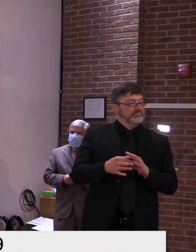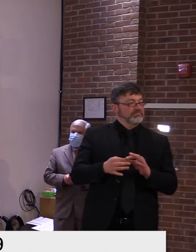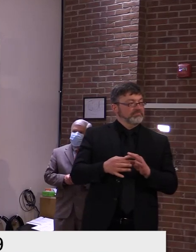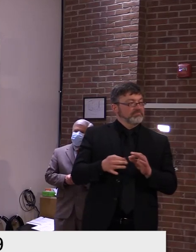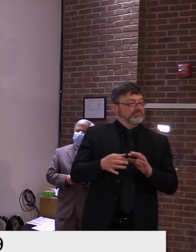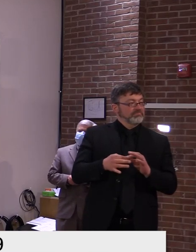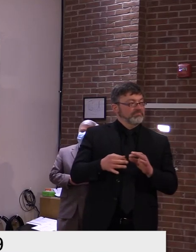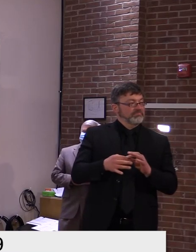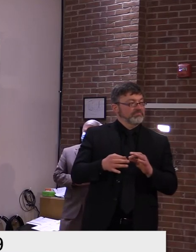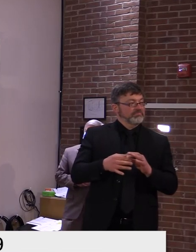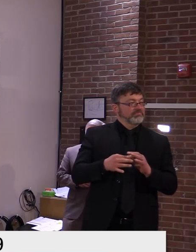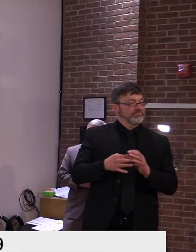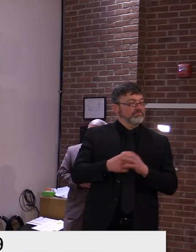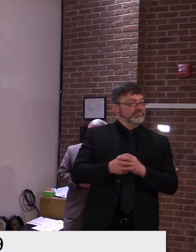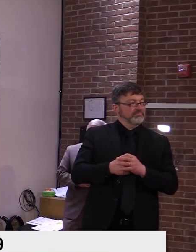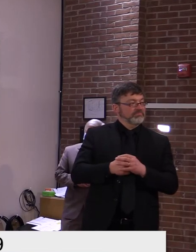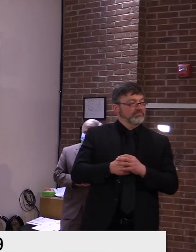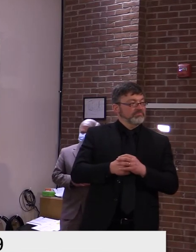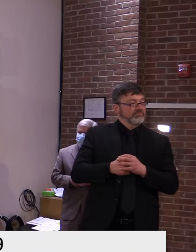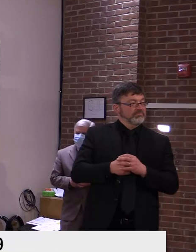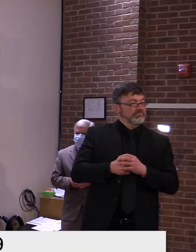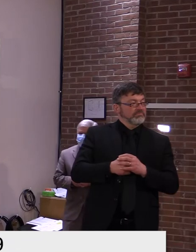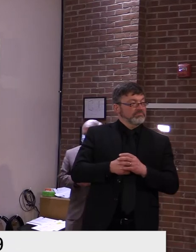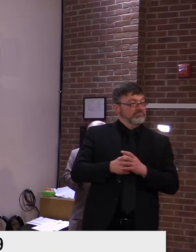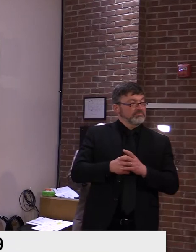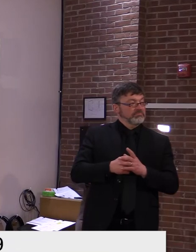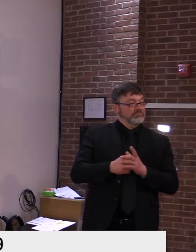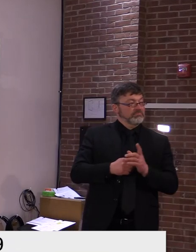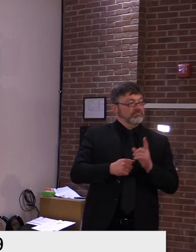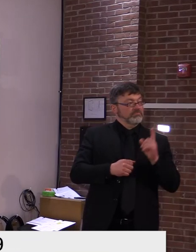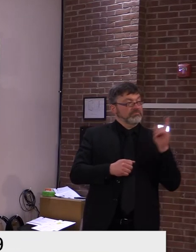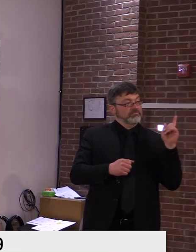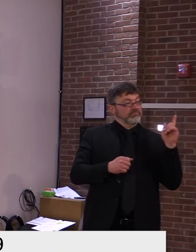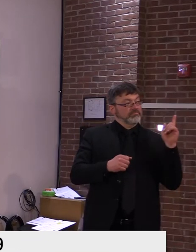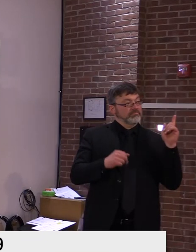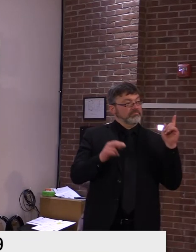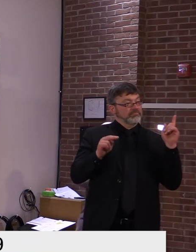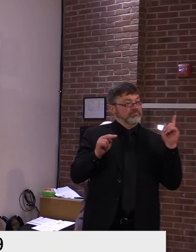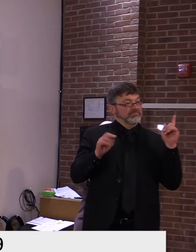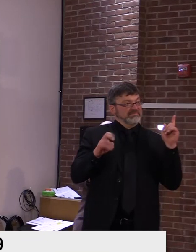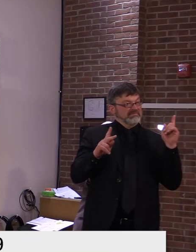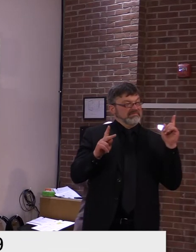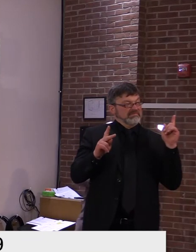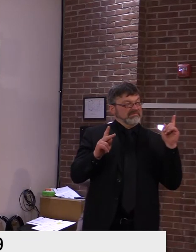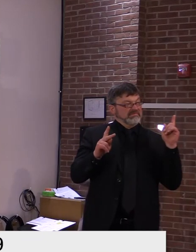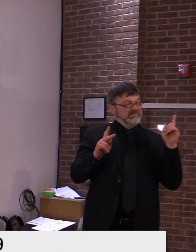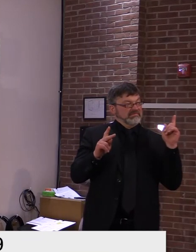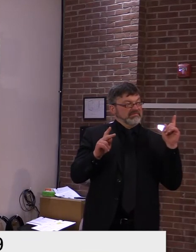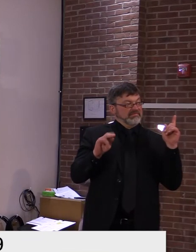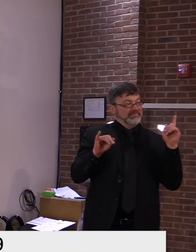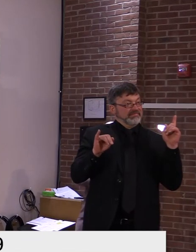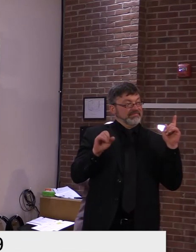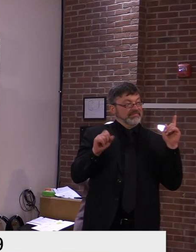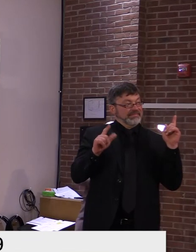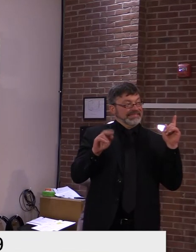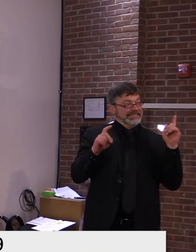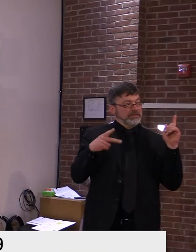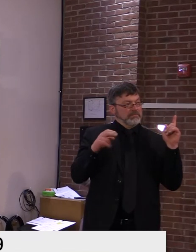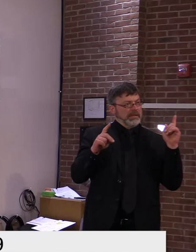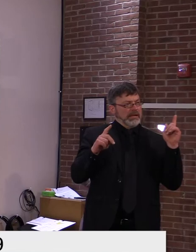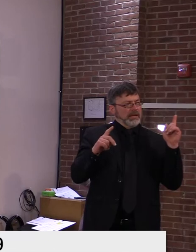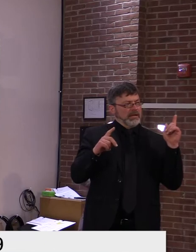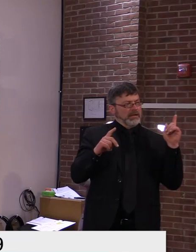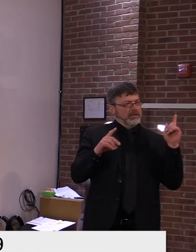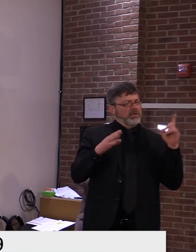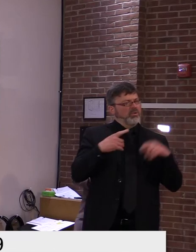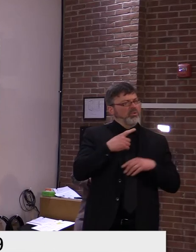through the heart of the kingdom to get there. But I guess I would hope that all of Essex County's vaccines don't get scooped up by people coming from other parts